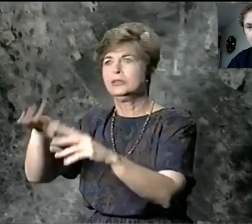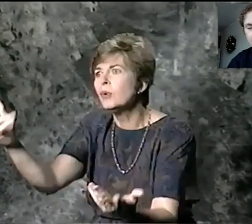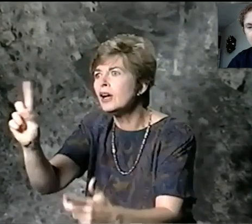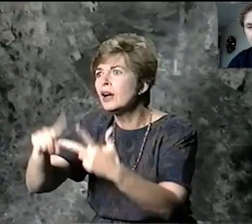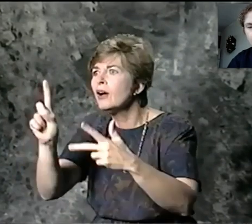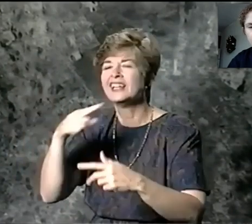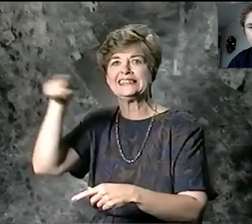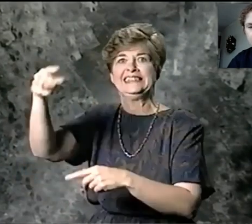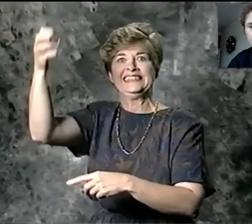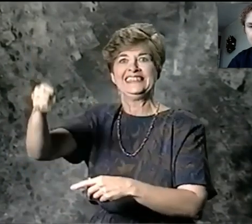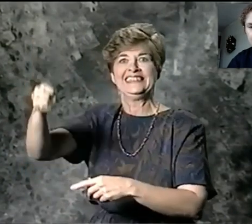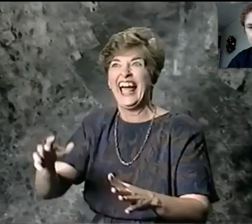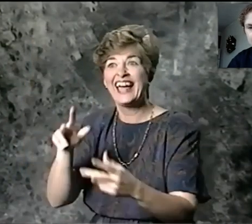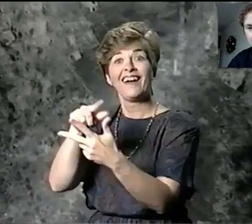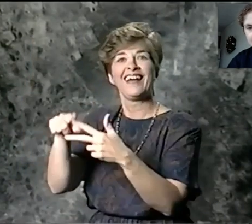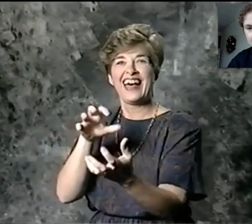And then everyone starts staring at us, and